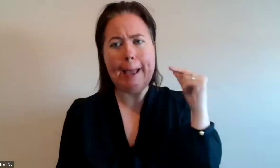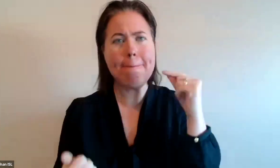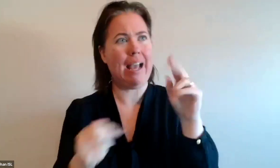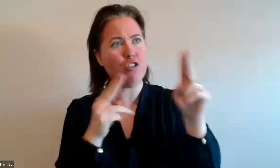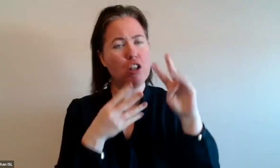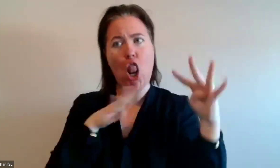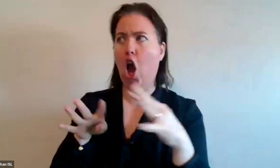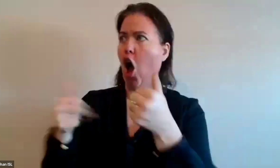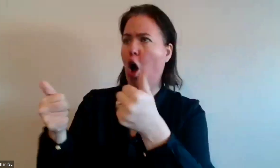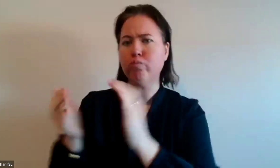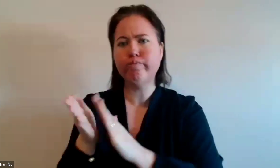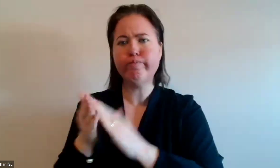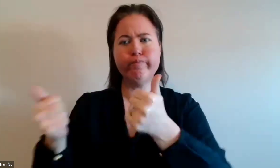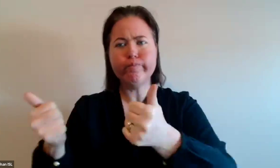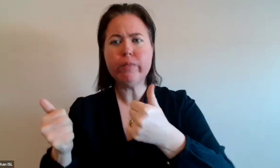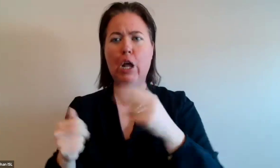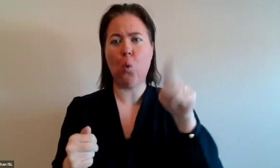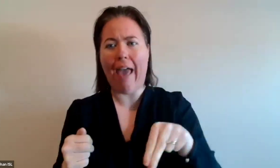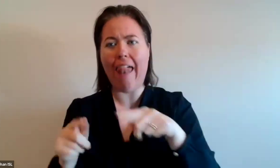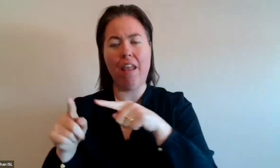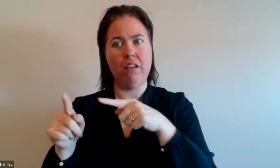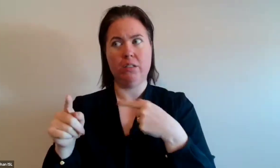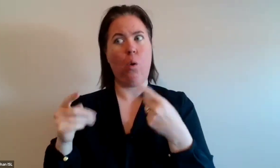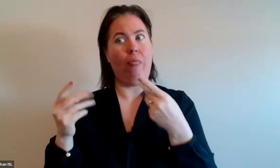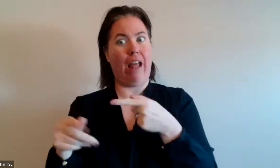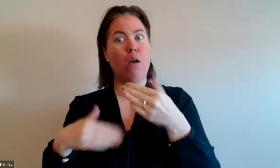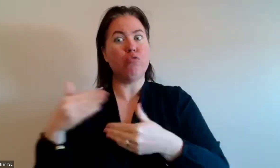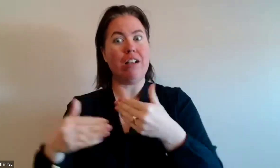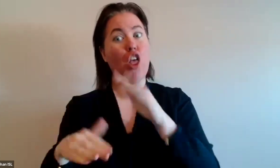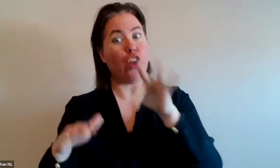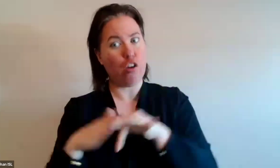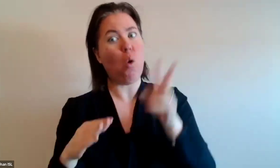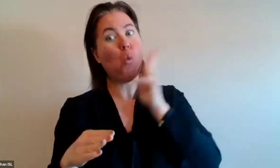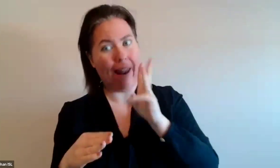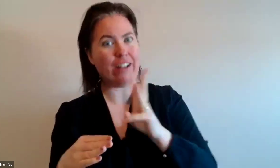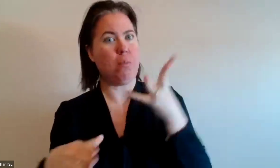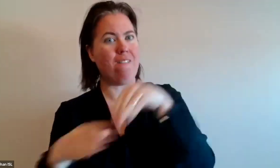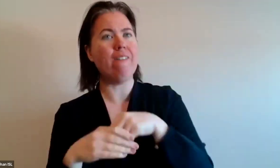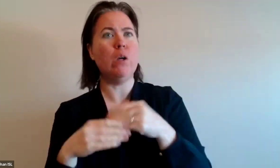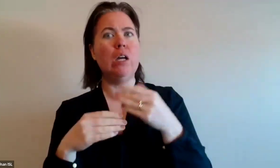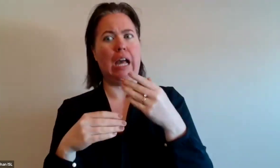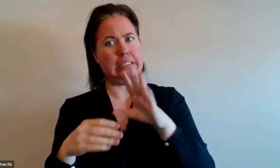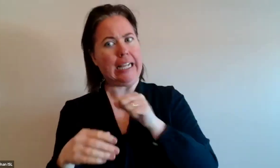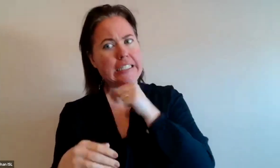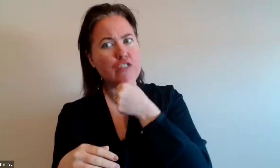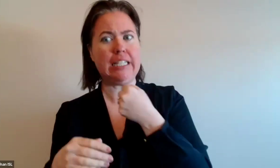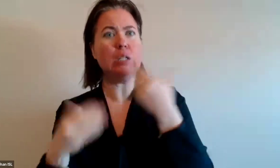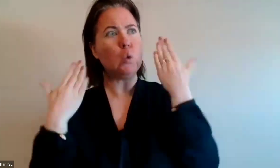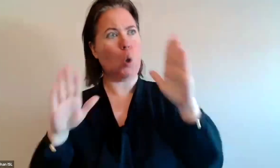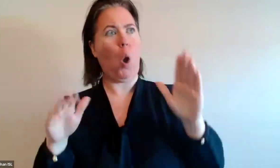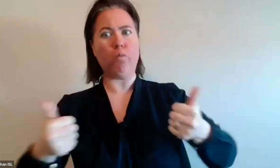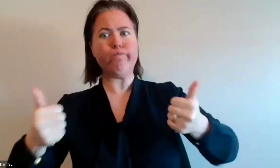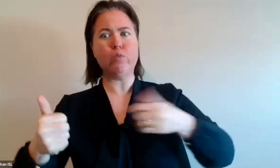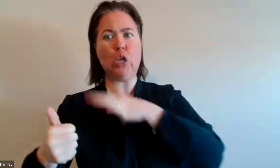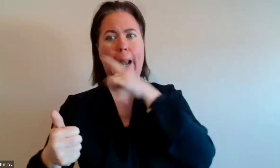international stage at the UN. And so, you know, this is a process that the government will engage with and will take seriously. So it is an opportunity